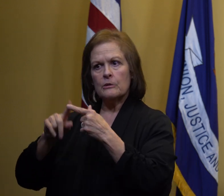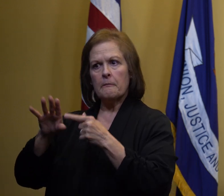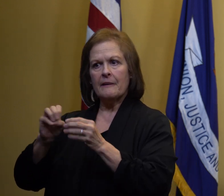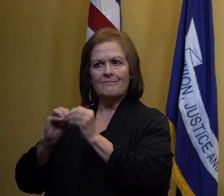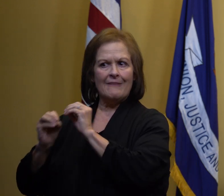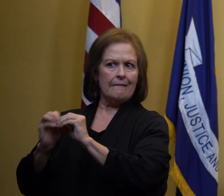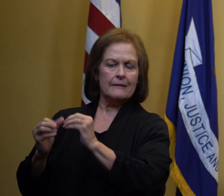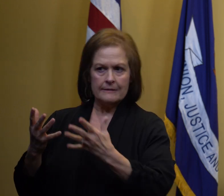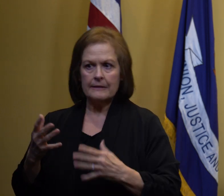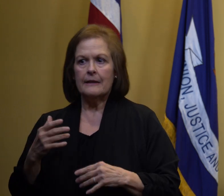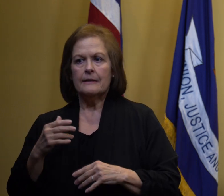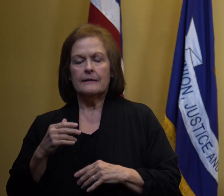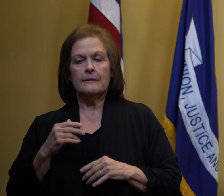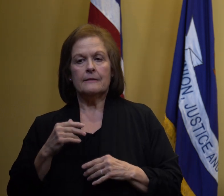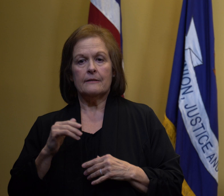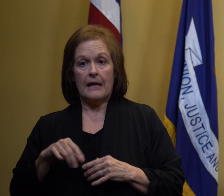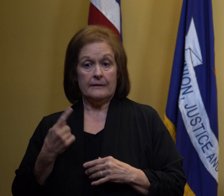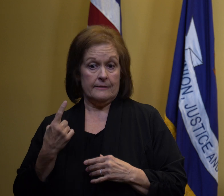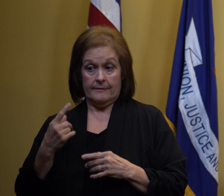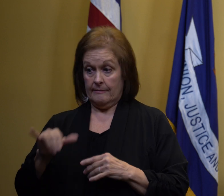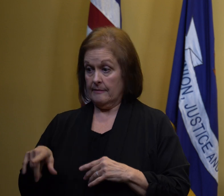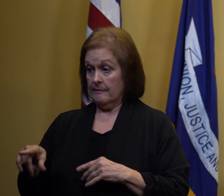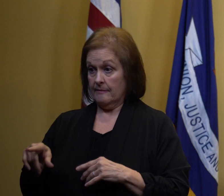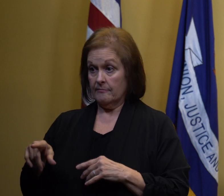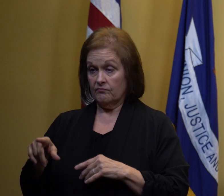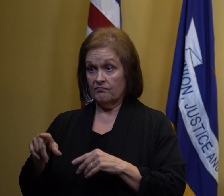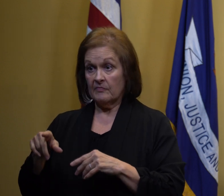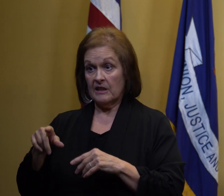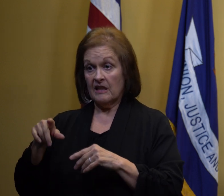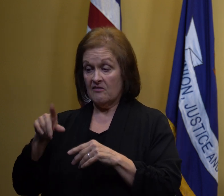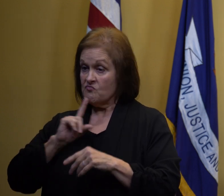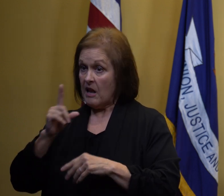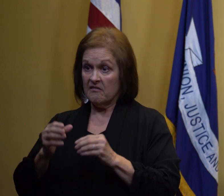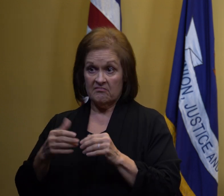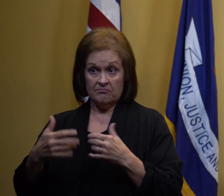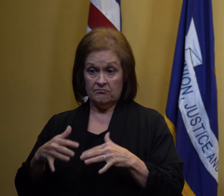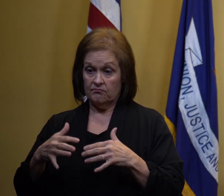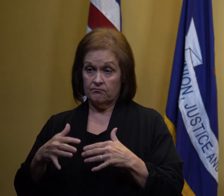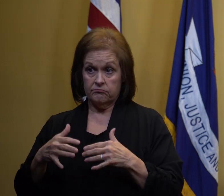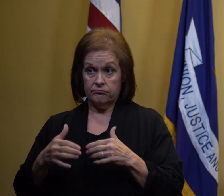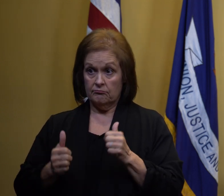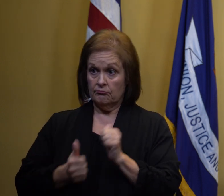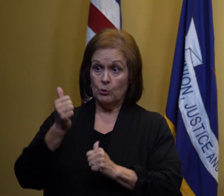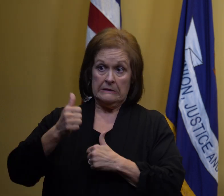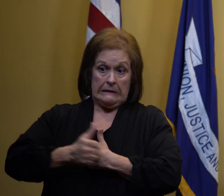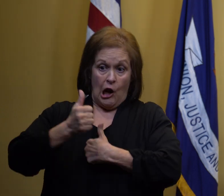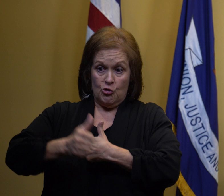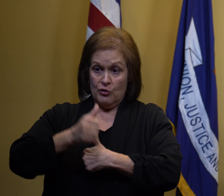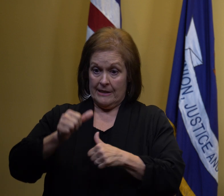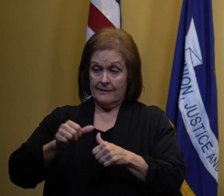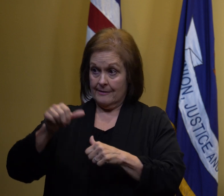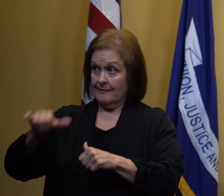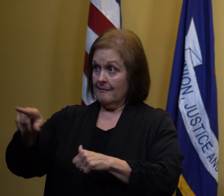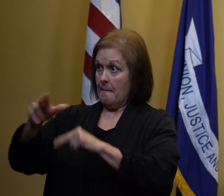it. It is on one of the most endangered lists in terms of historic places in our city,